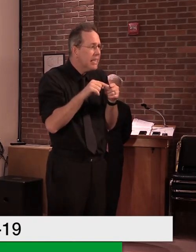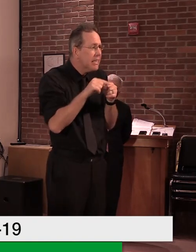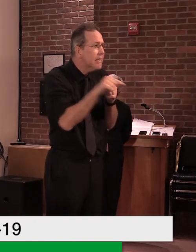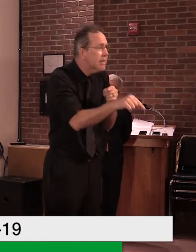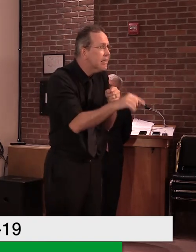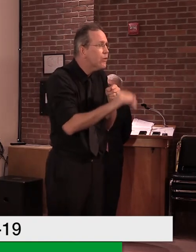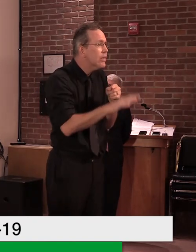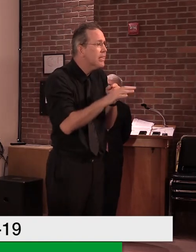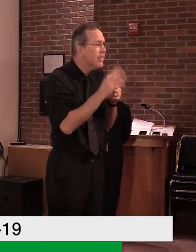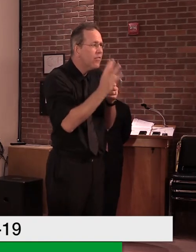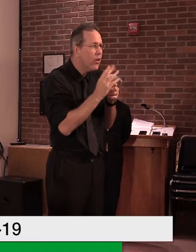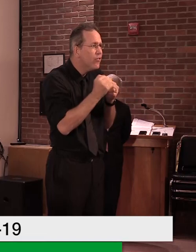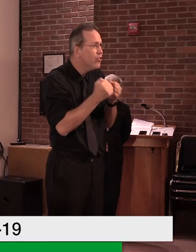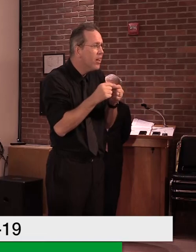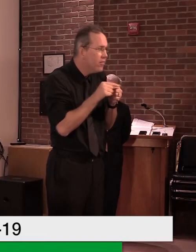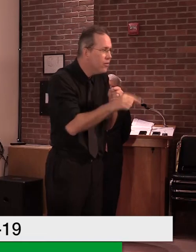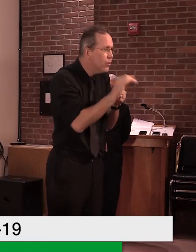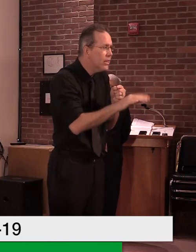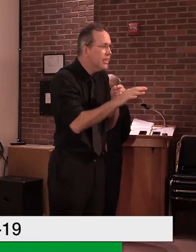York City had